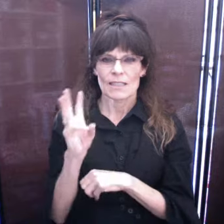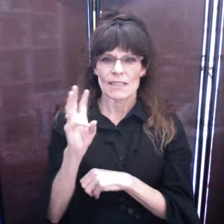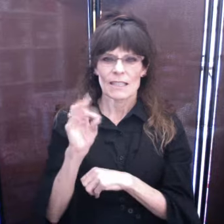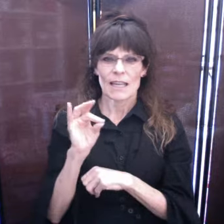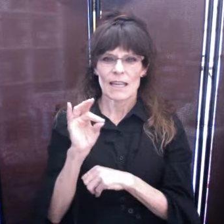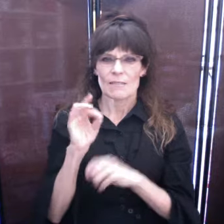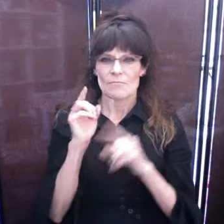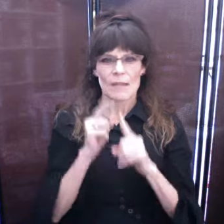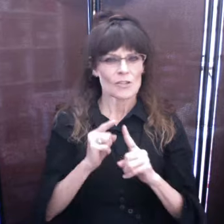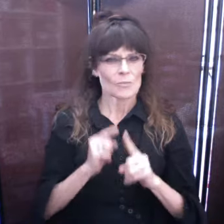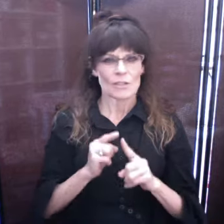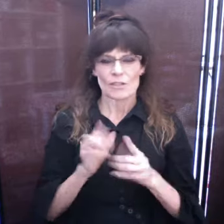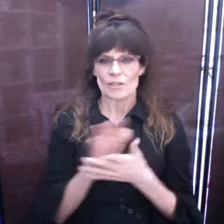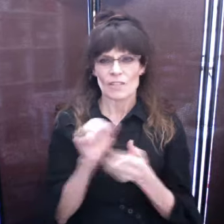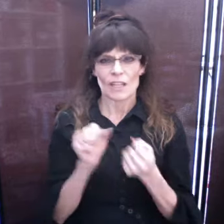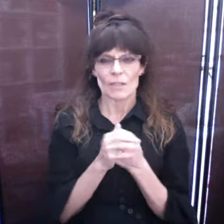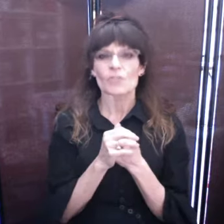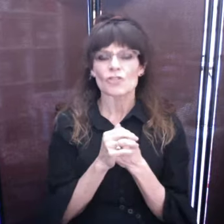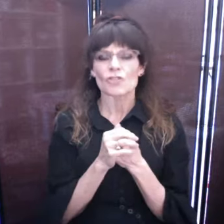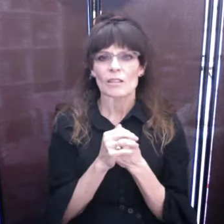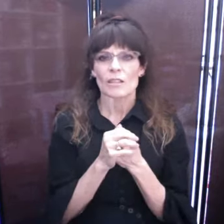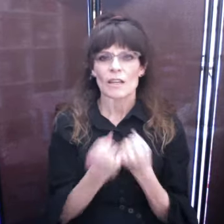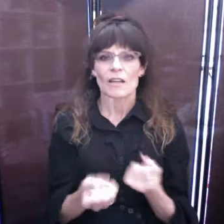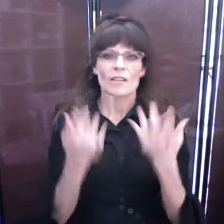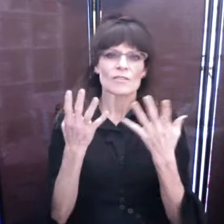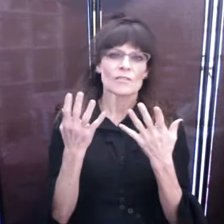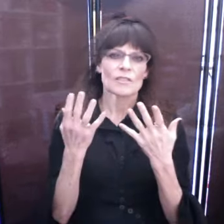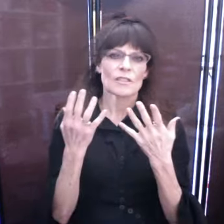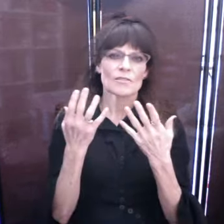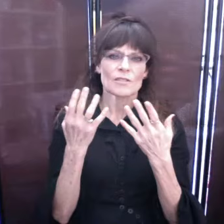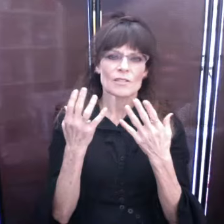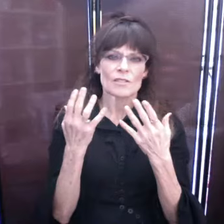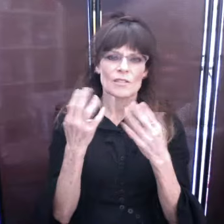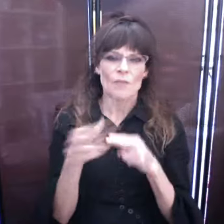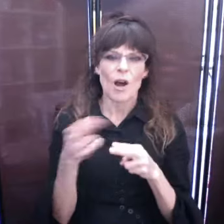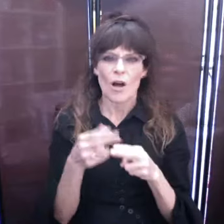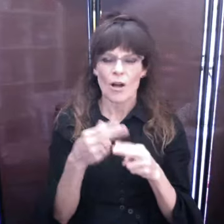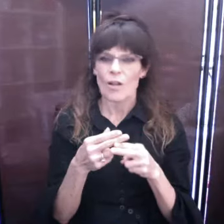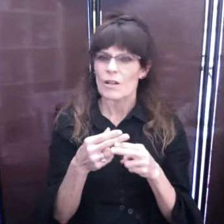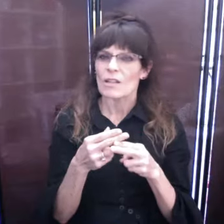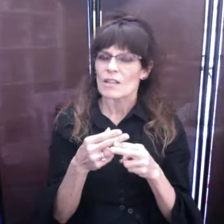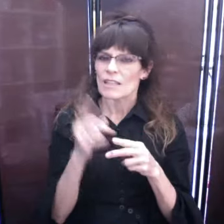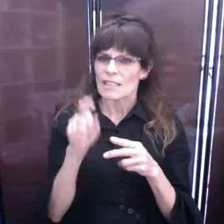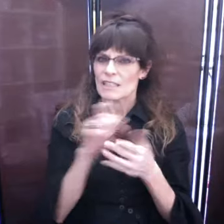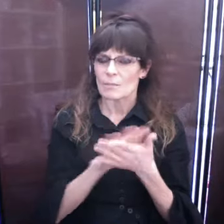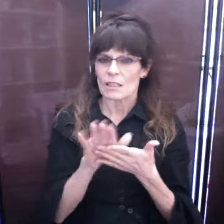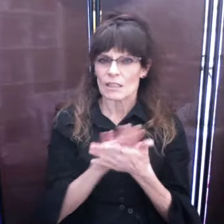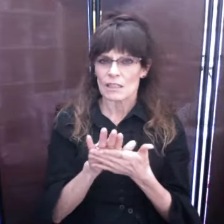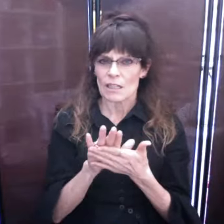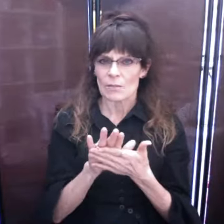of damage and hundreds of small inconsiderations that had to be cleaned up. At 8 years, I thought I